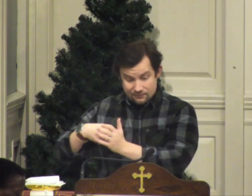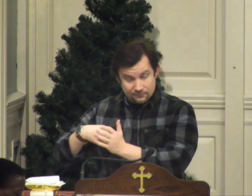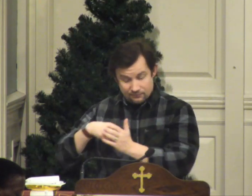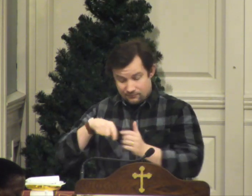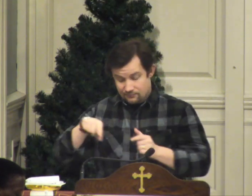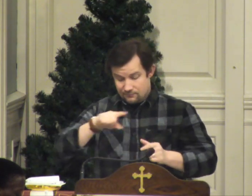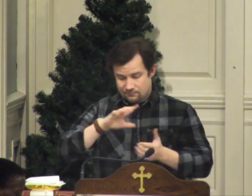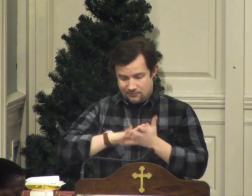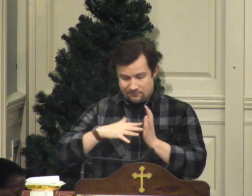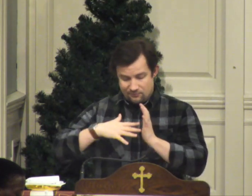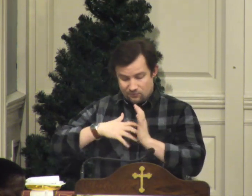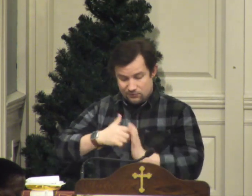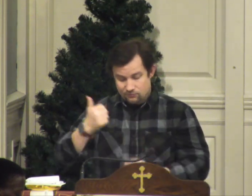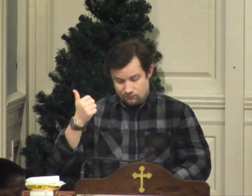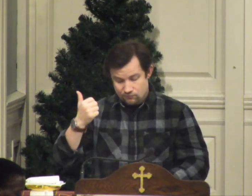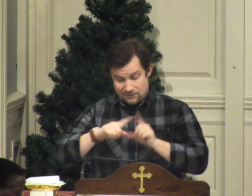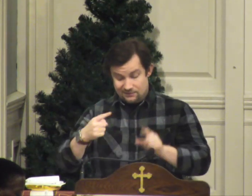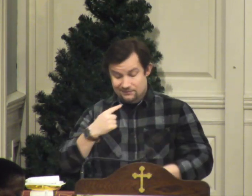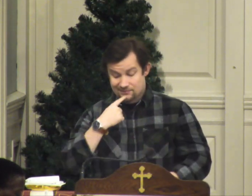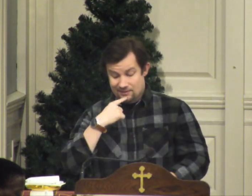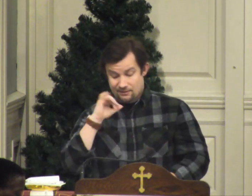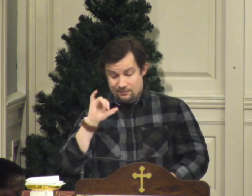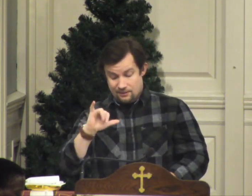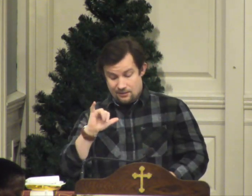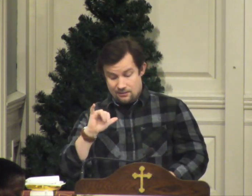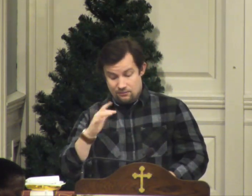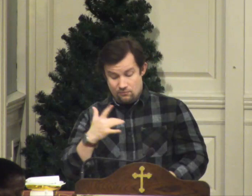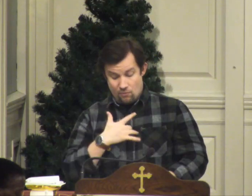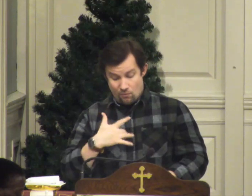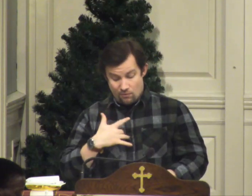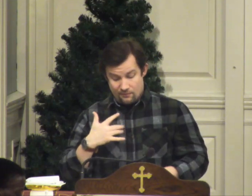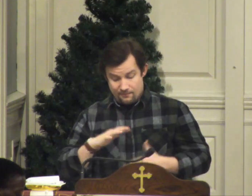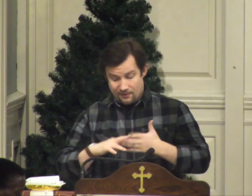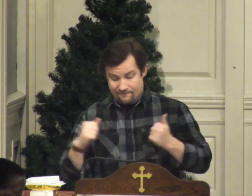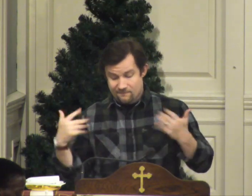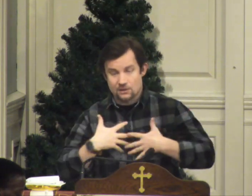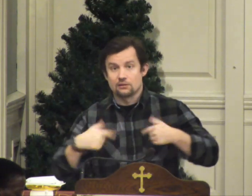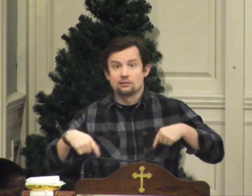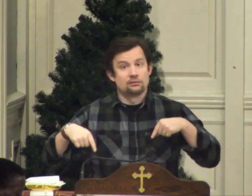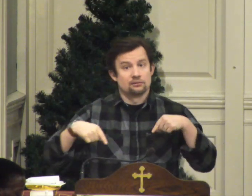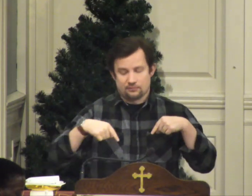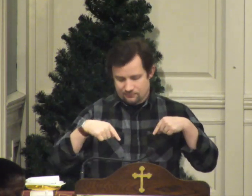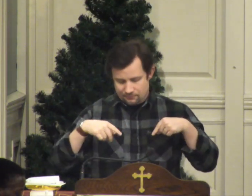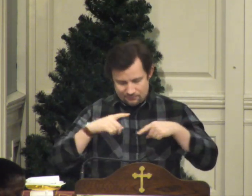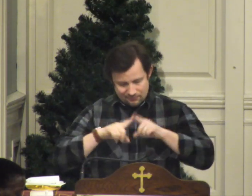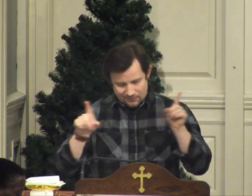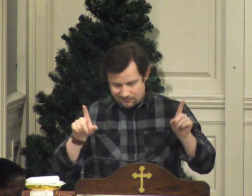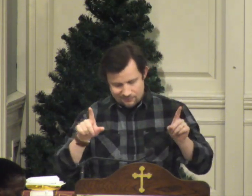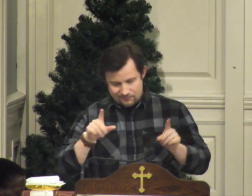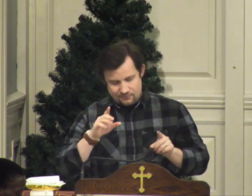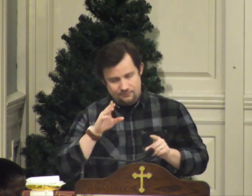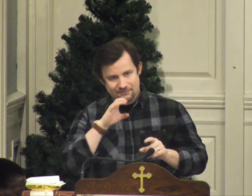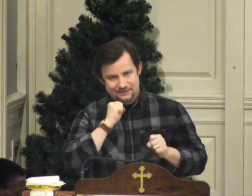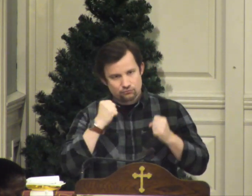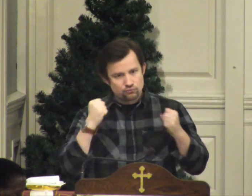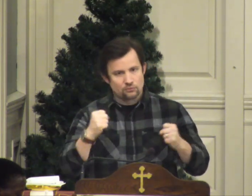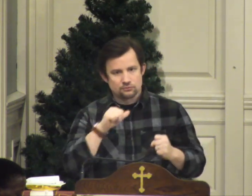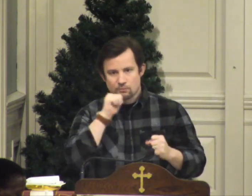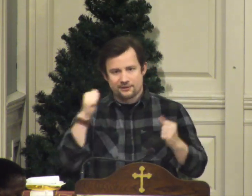weak. Say to those whose hearts are frightened, be strong, fear